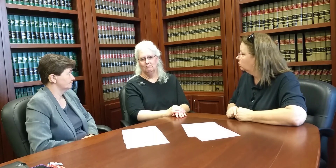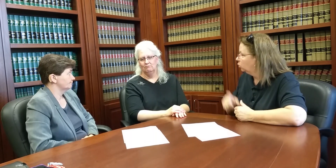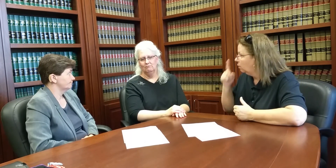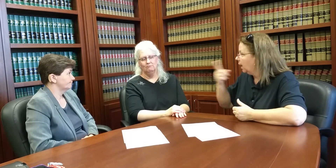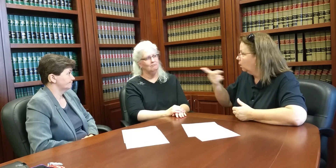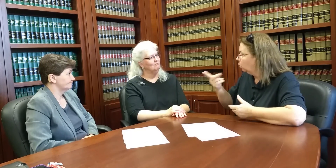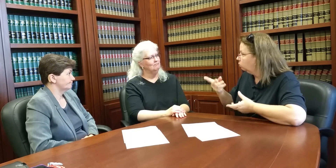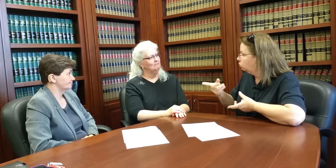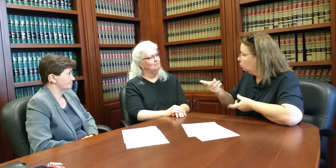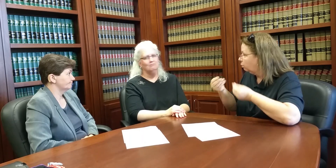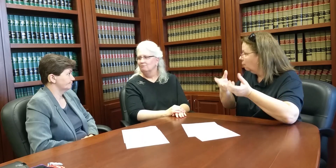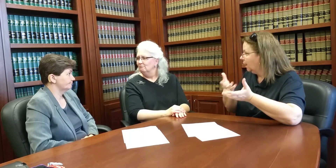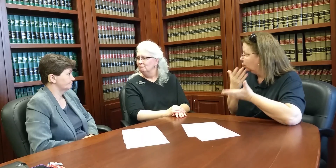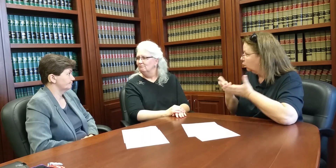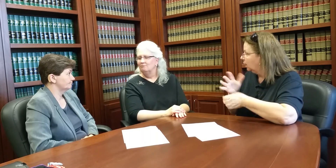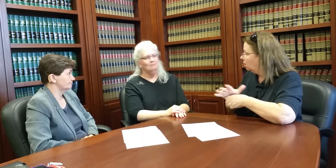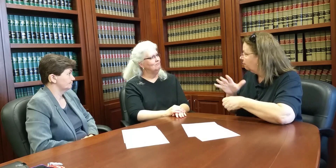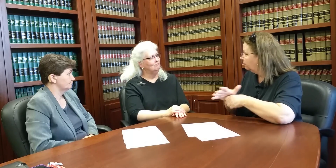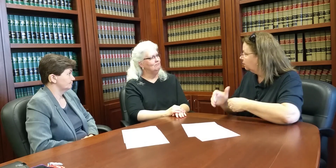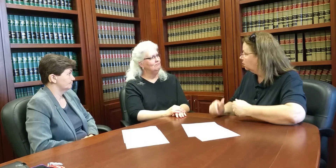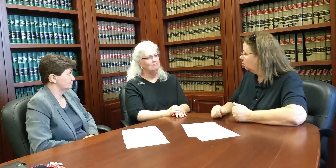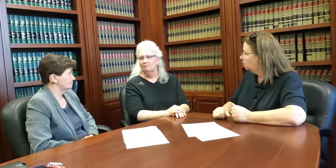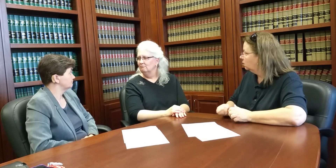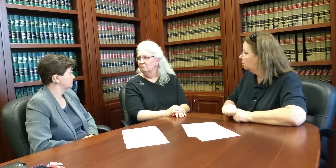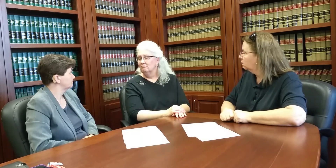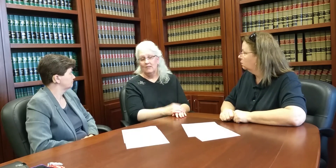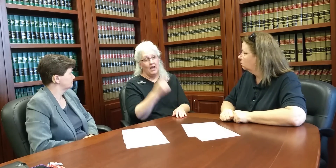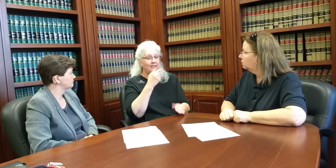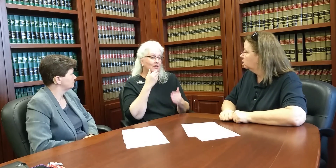You think what I'm doing or